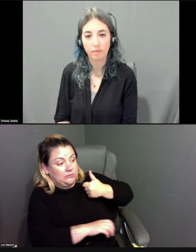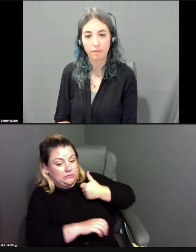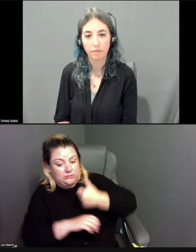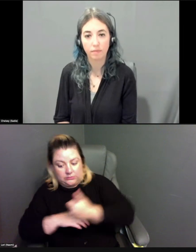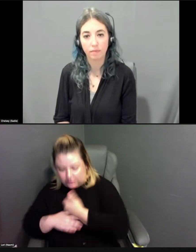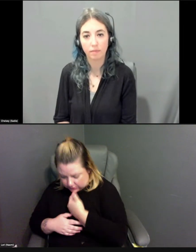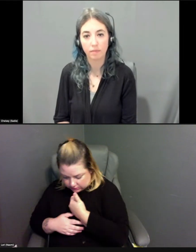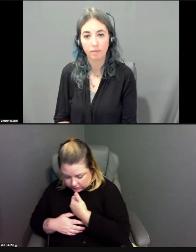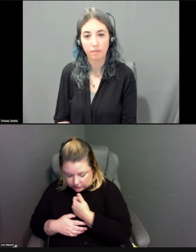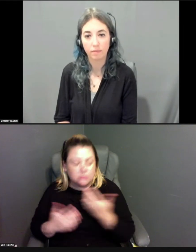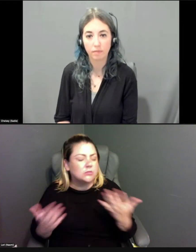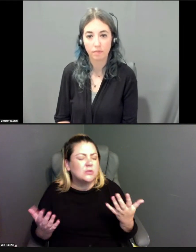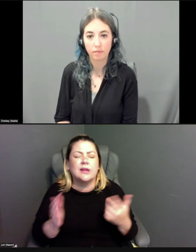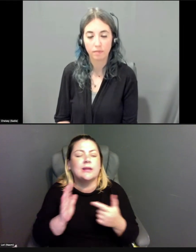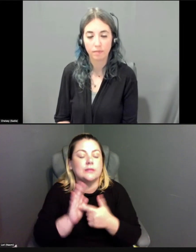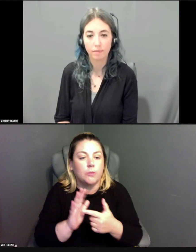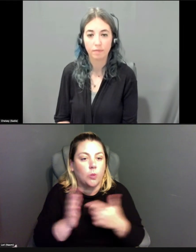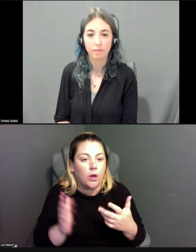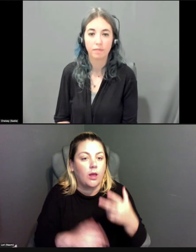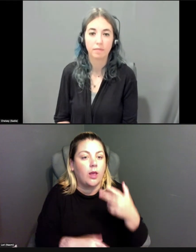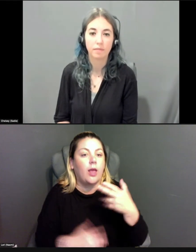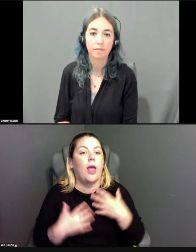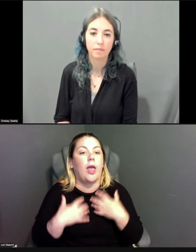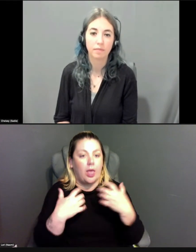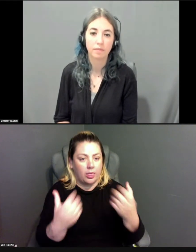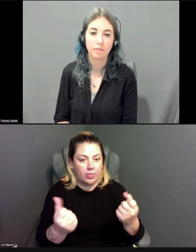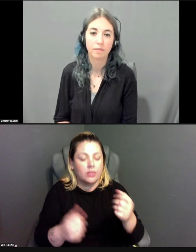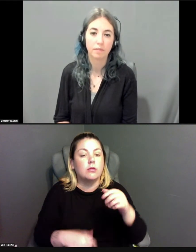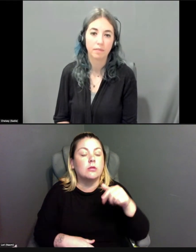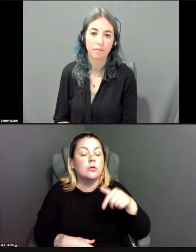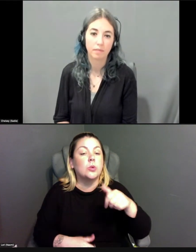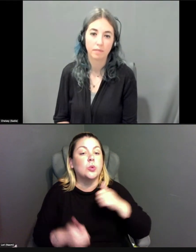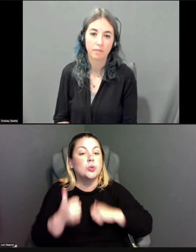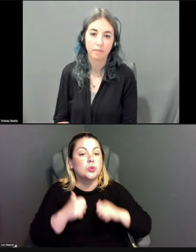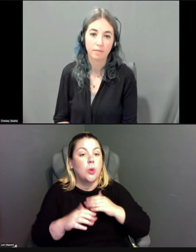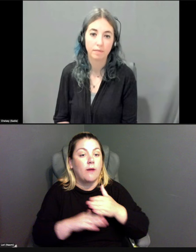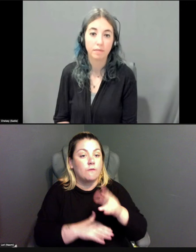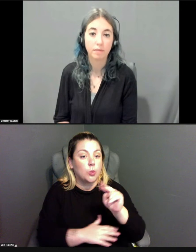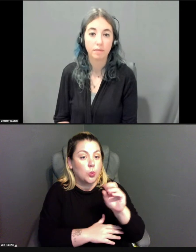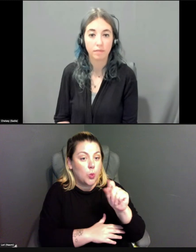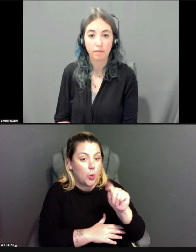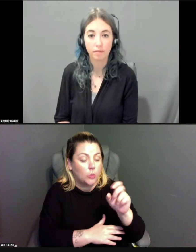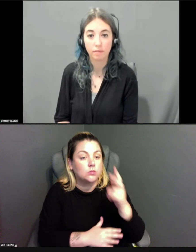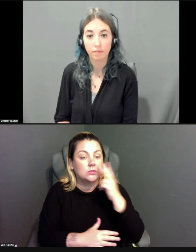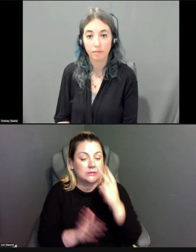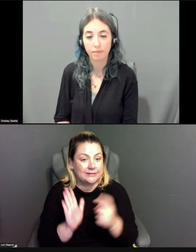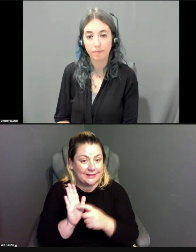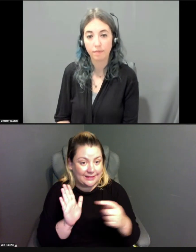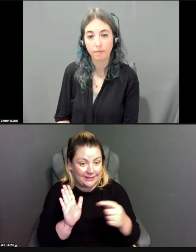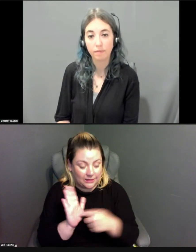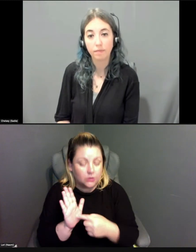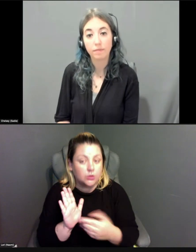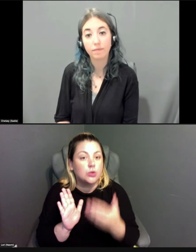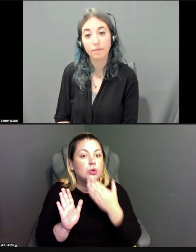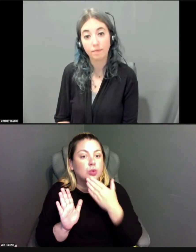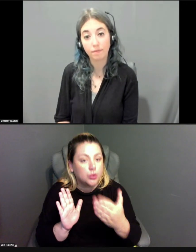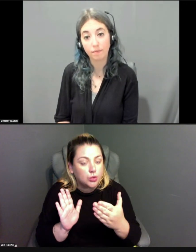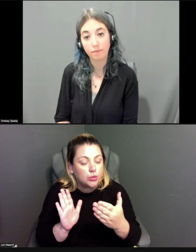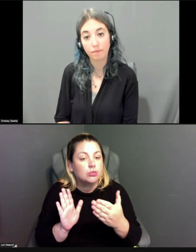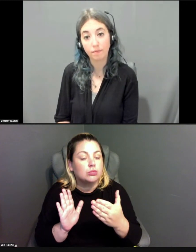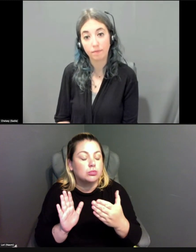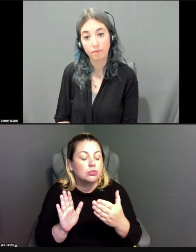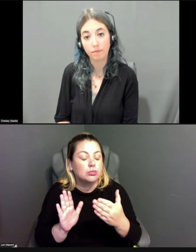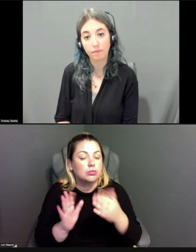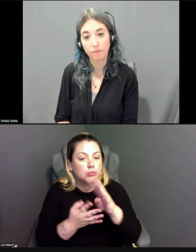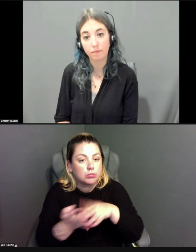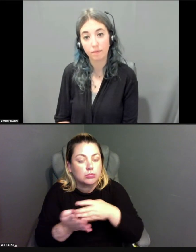one. We'll put a link in the show notes to an excellent site and a really great graphic illustration of